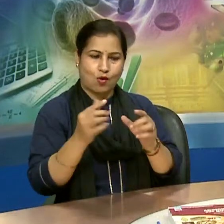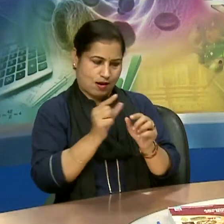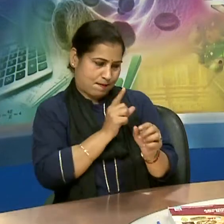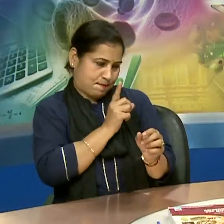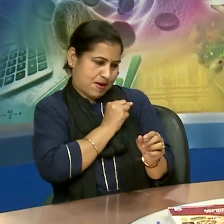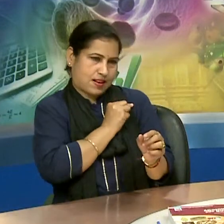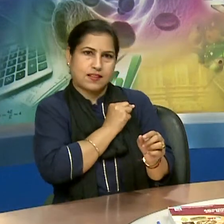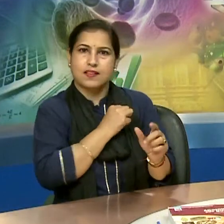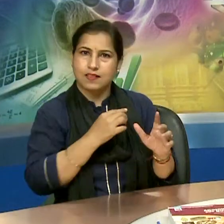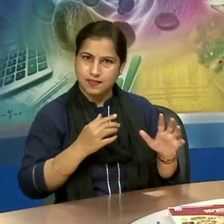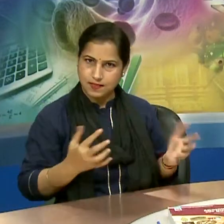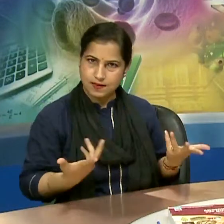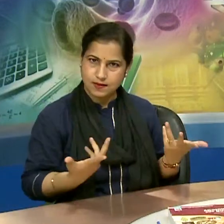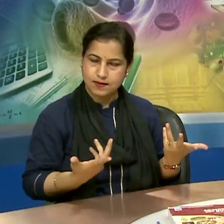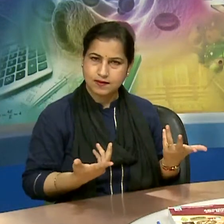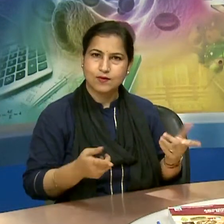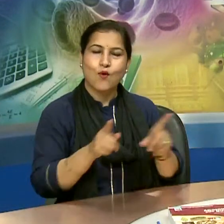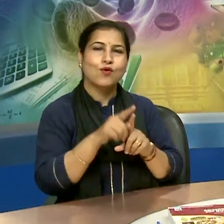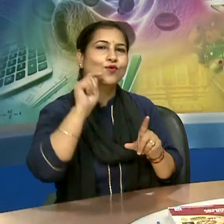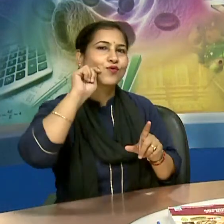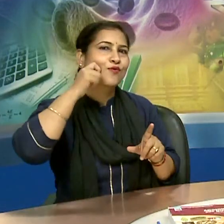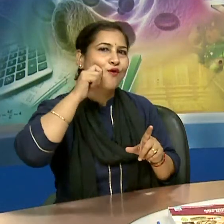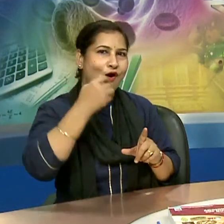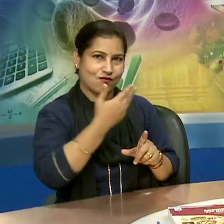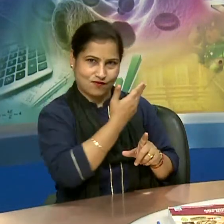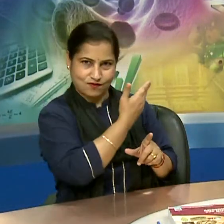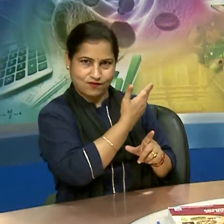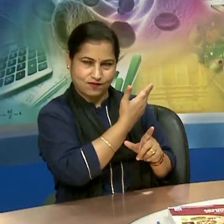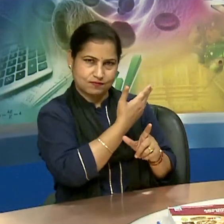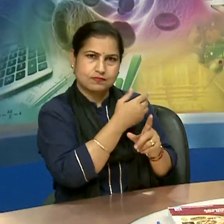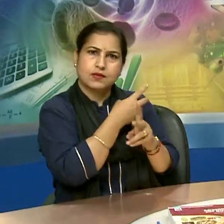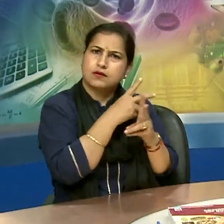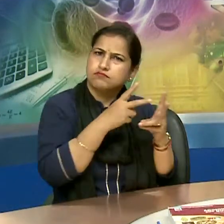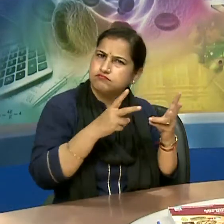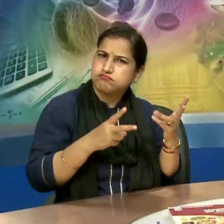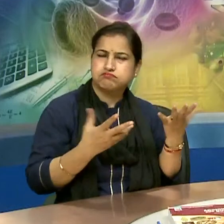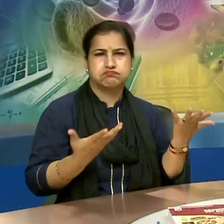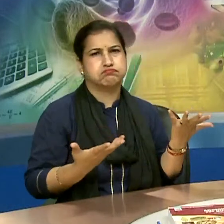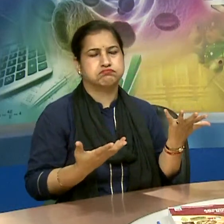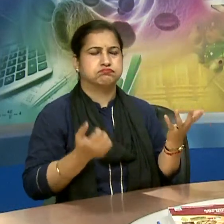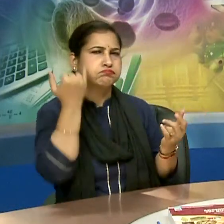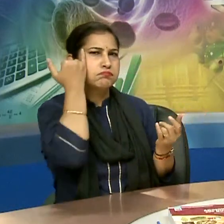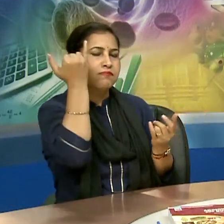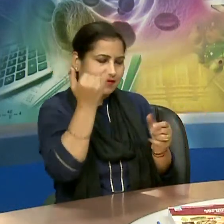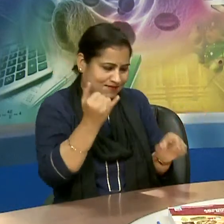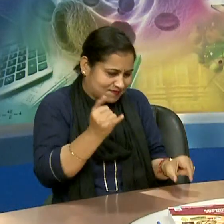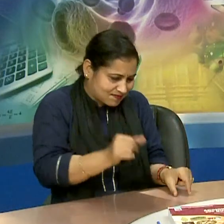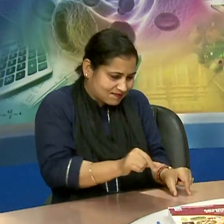U-pin, safety pins, toffee, etc.